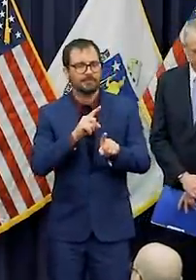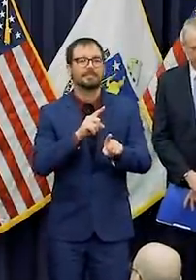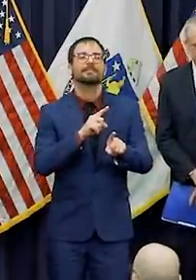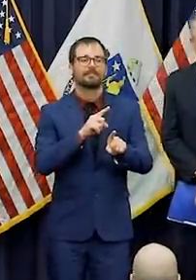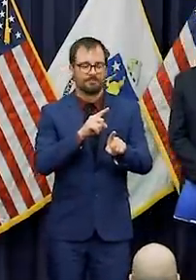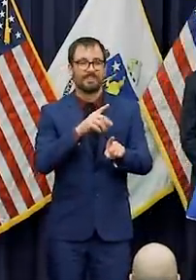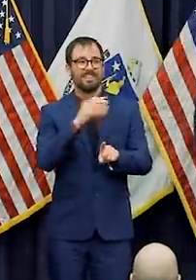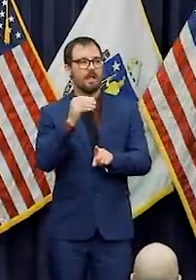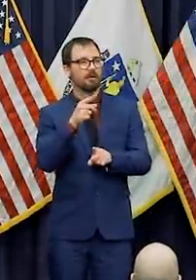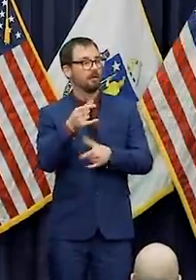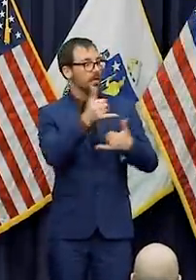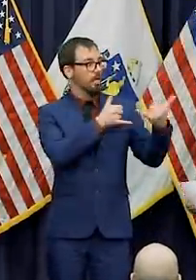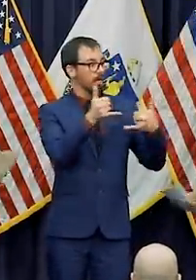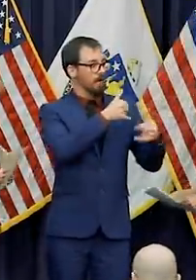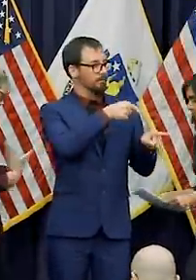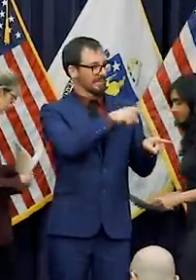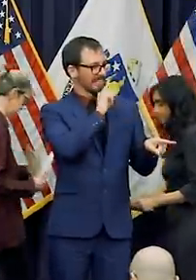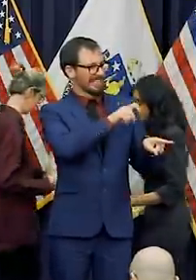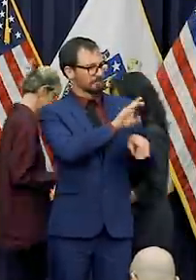Commissioner Burrell.